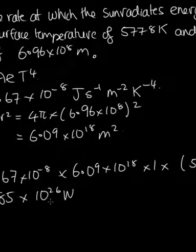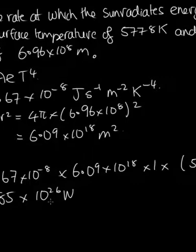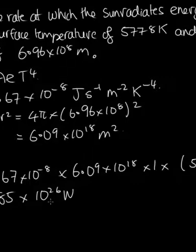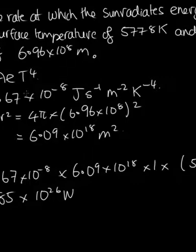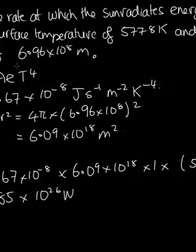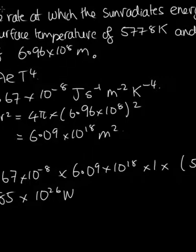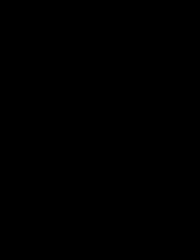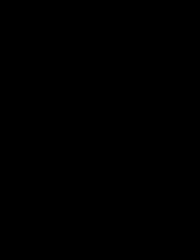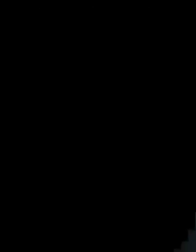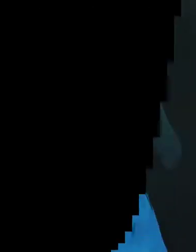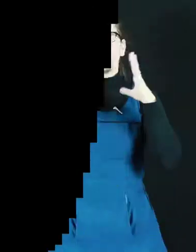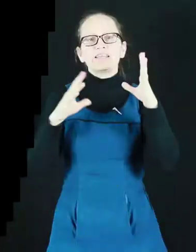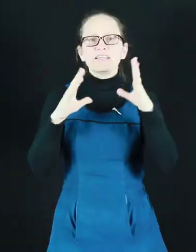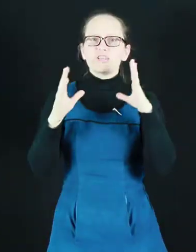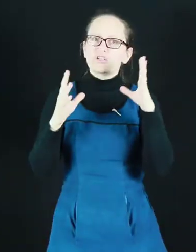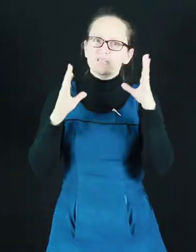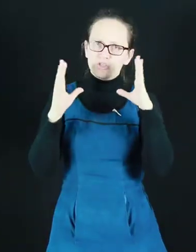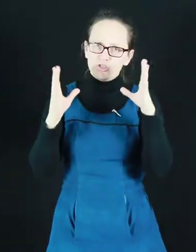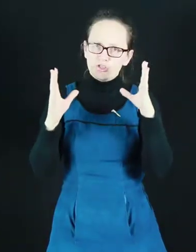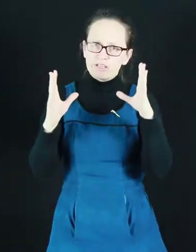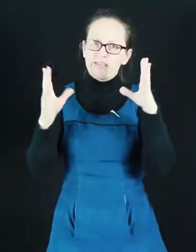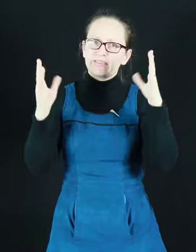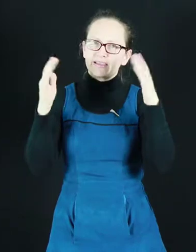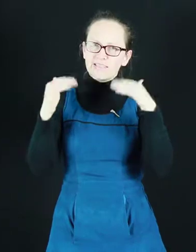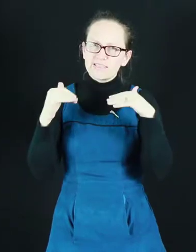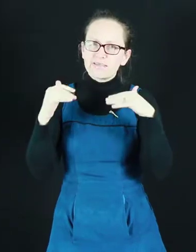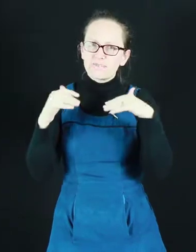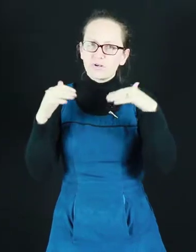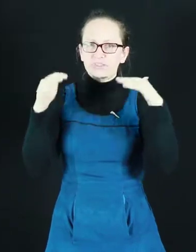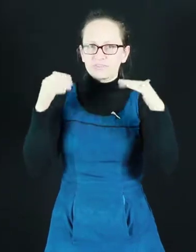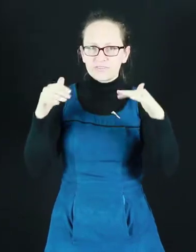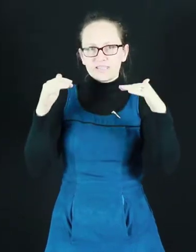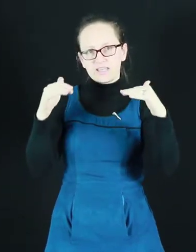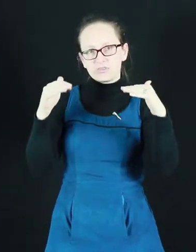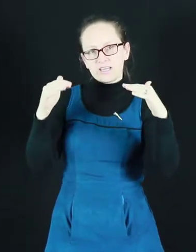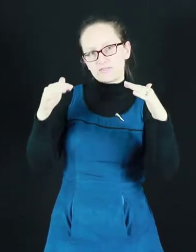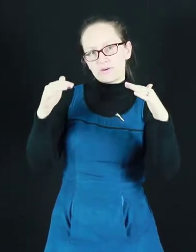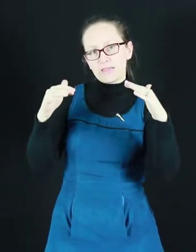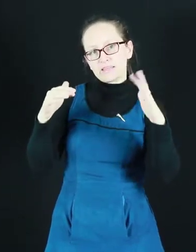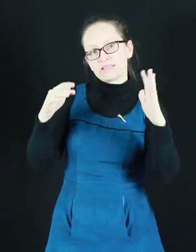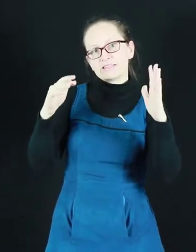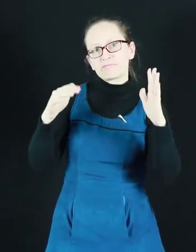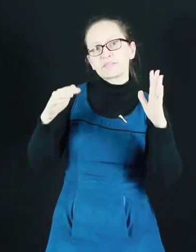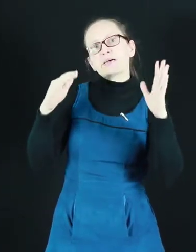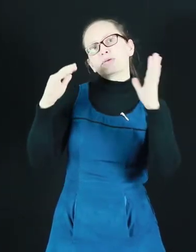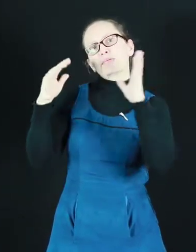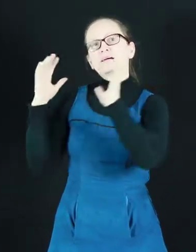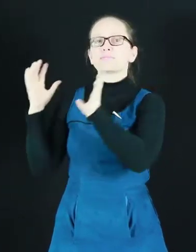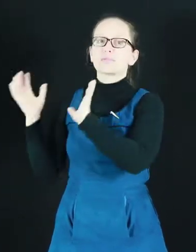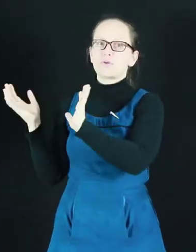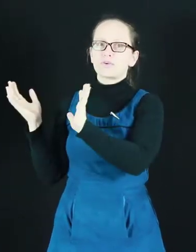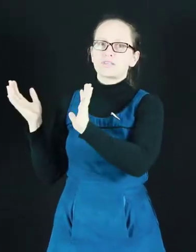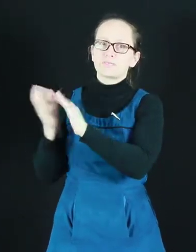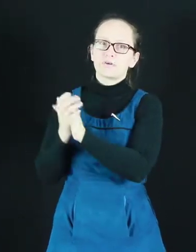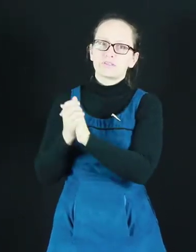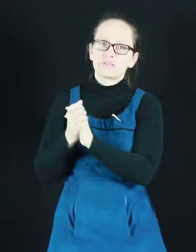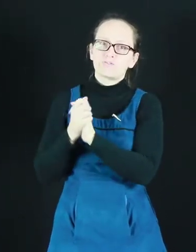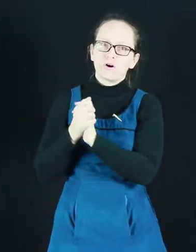forms. Radiation is usually the least important of these heat transfer mechanisms, but it becomes the most important for